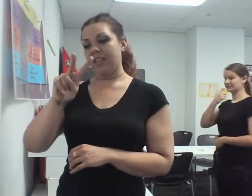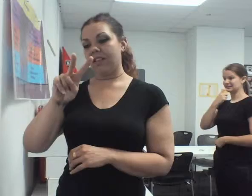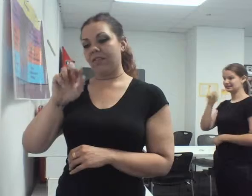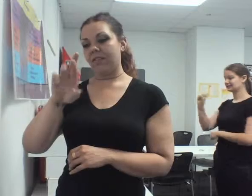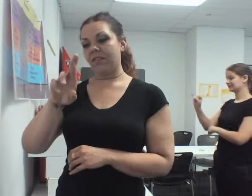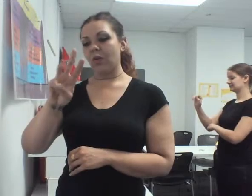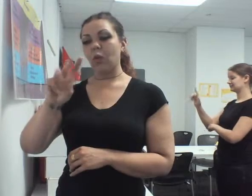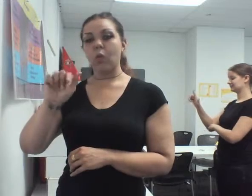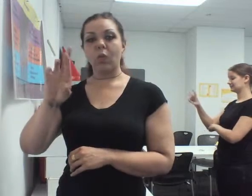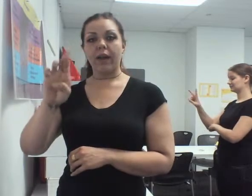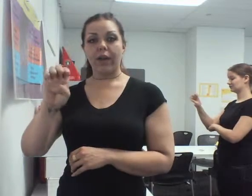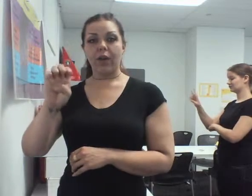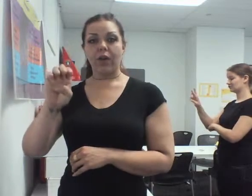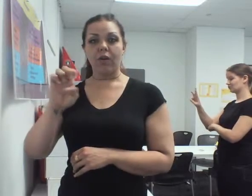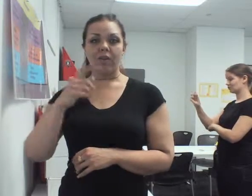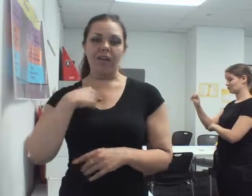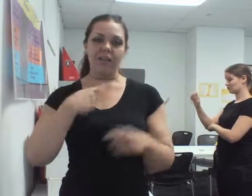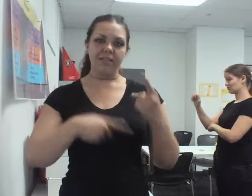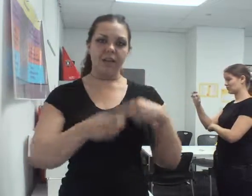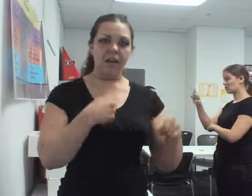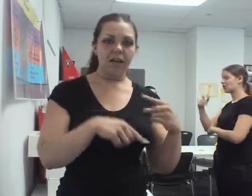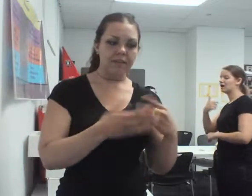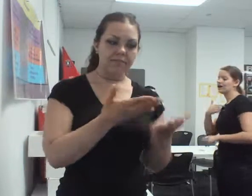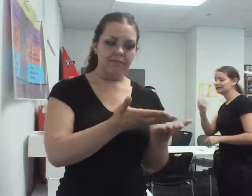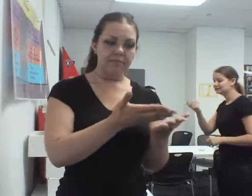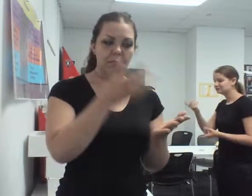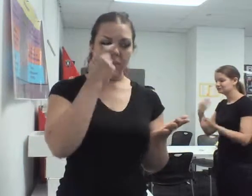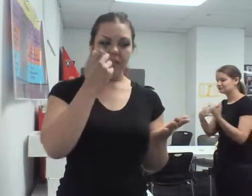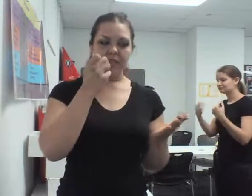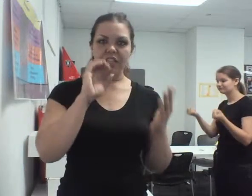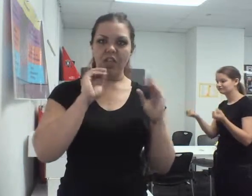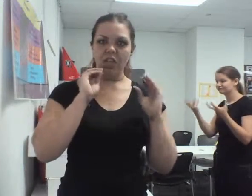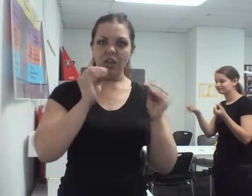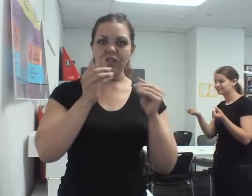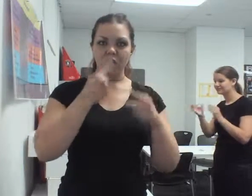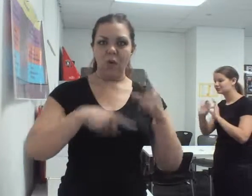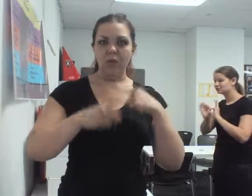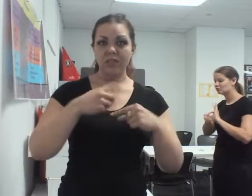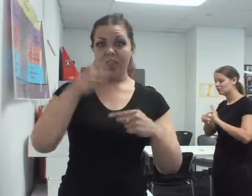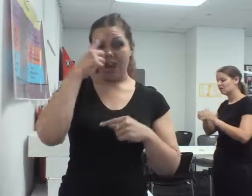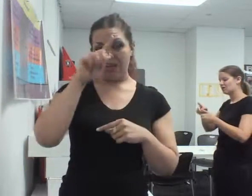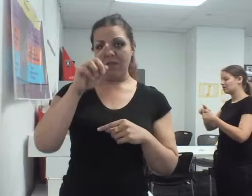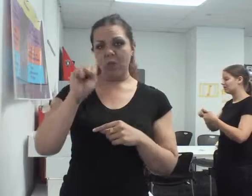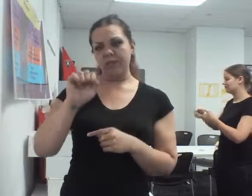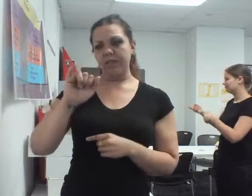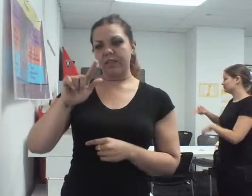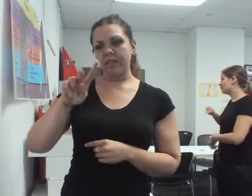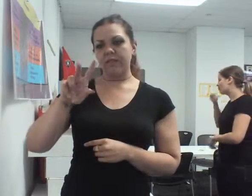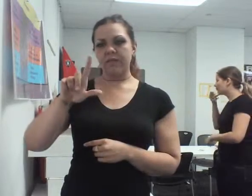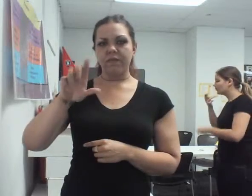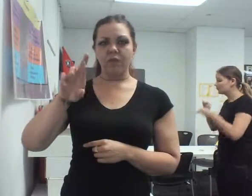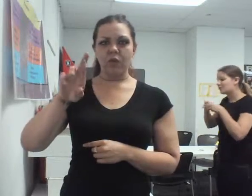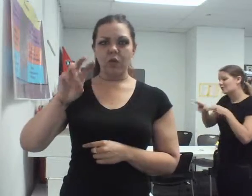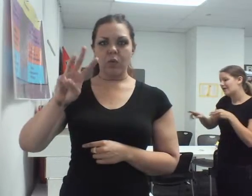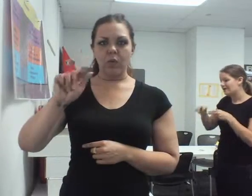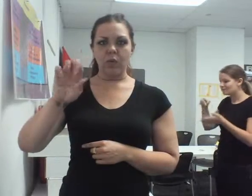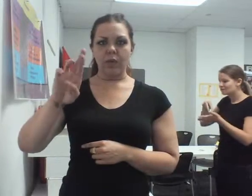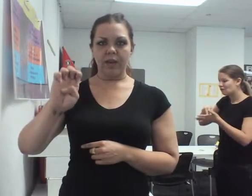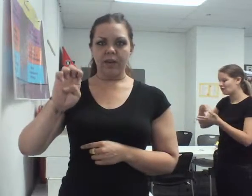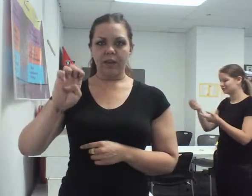because there's no sign for silverware. You're not going to finger spell it. You're going to explain